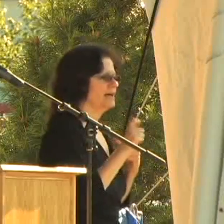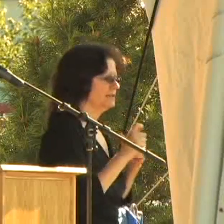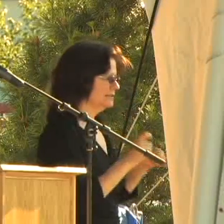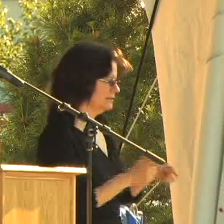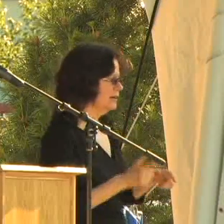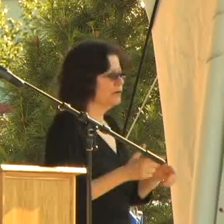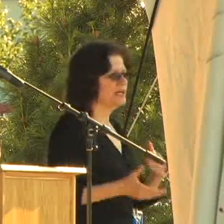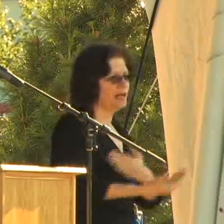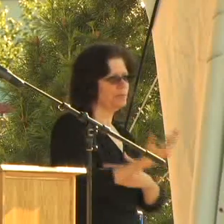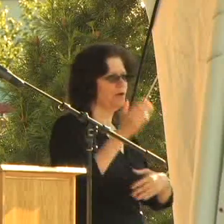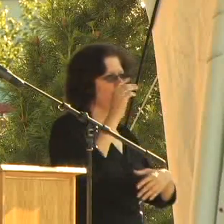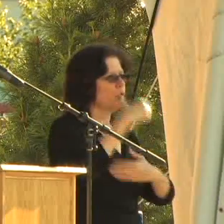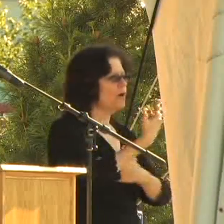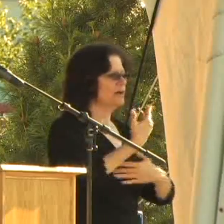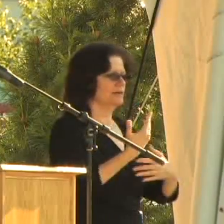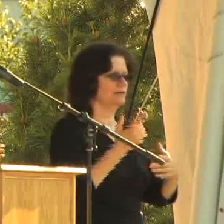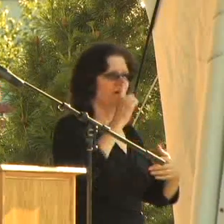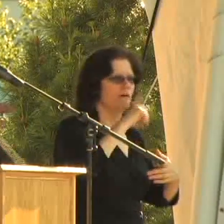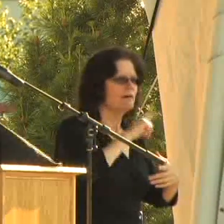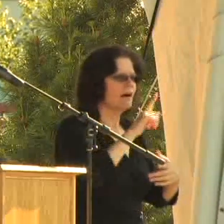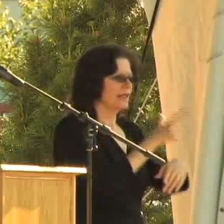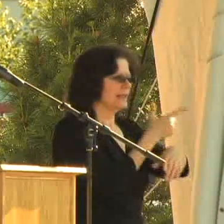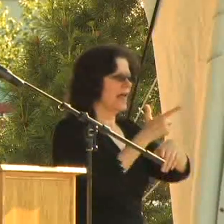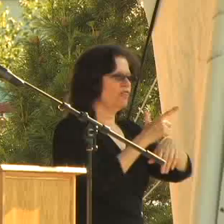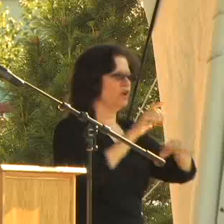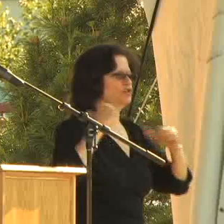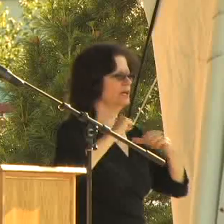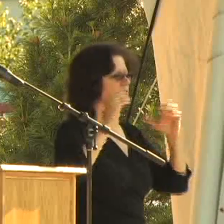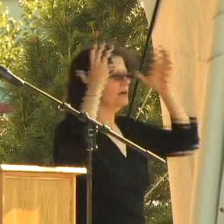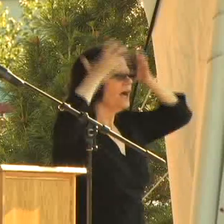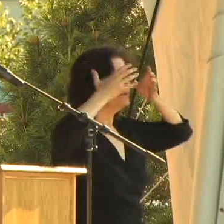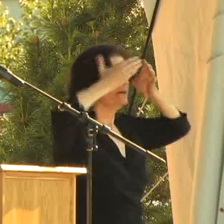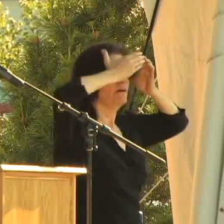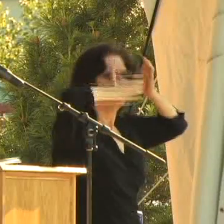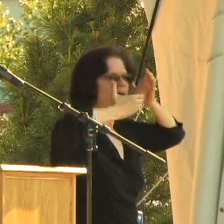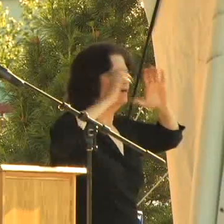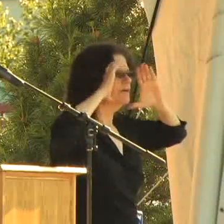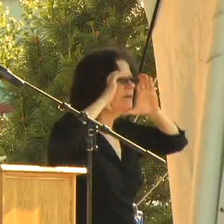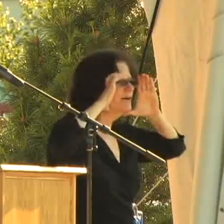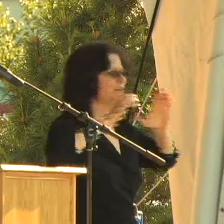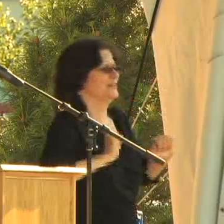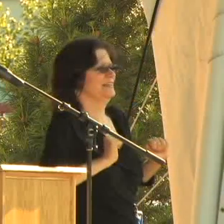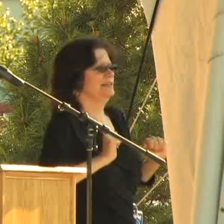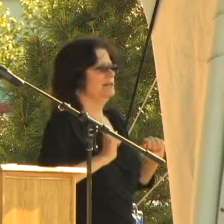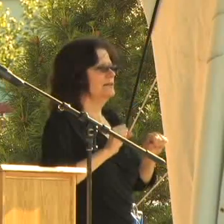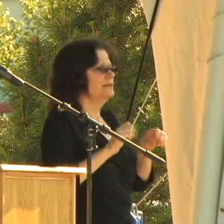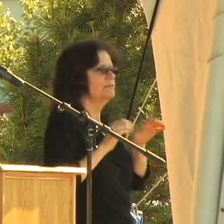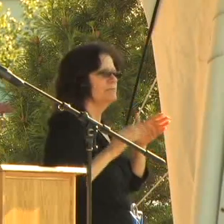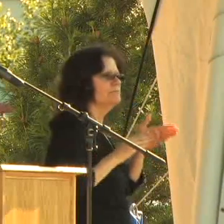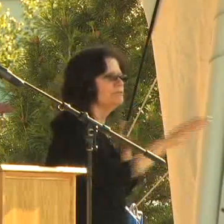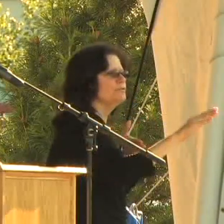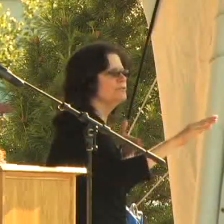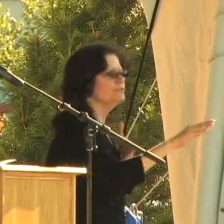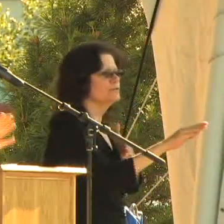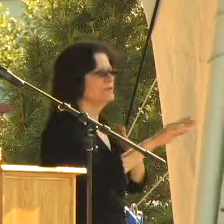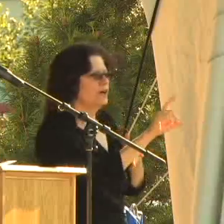I would put on my faux leather jacket, my helmet with full face visor, and I would speed off to work at a